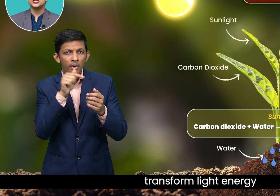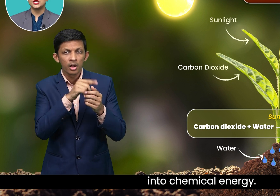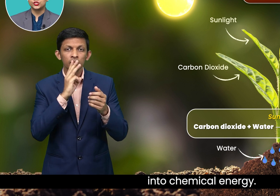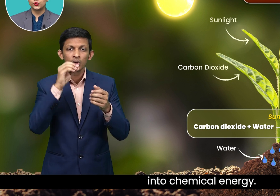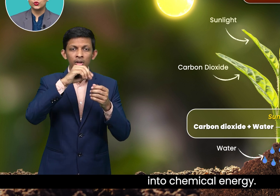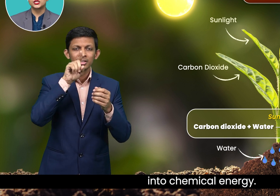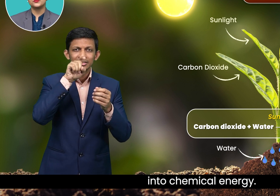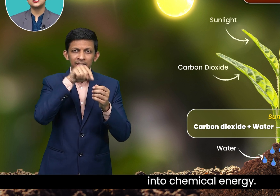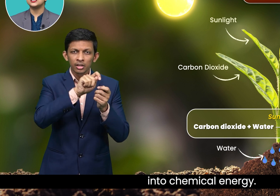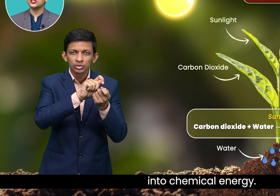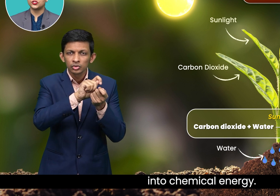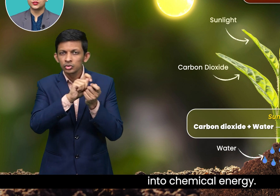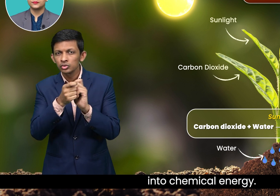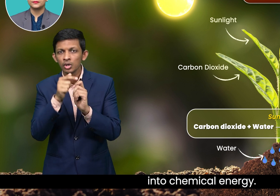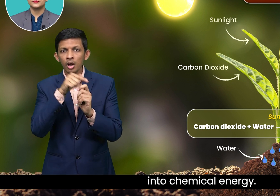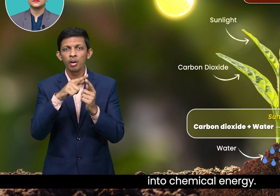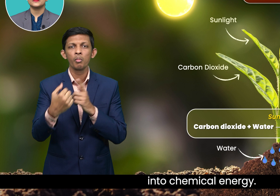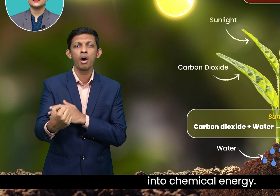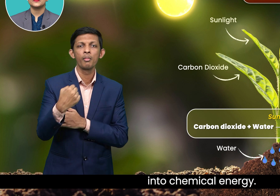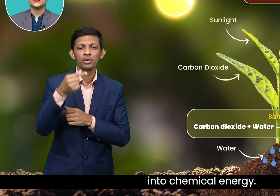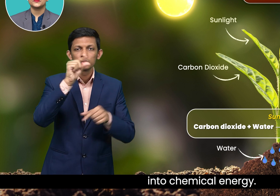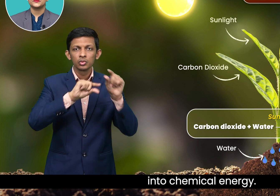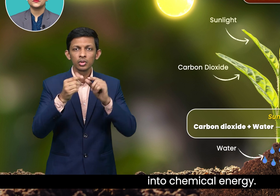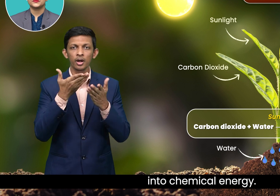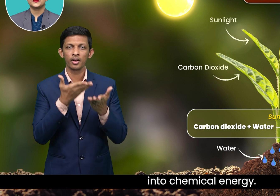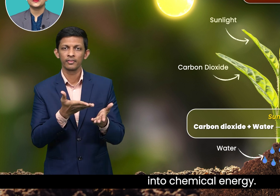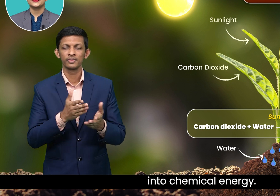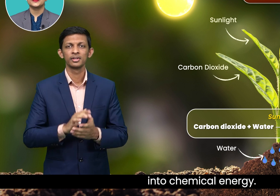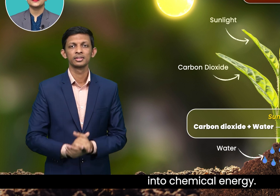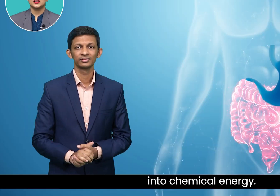energy into chemical energy.